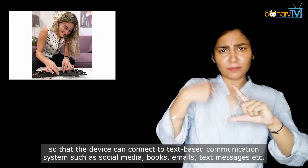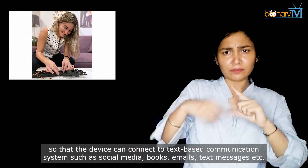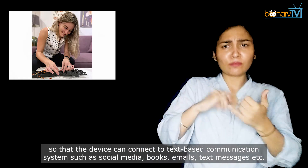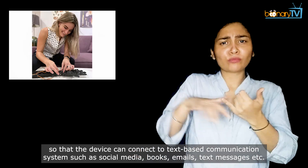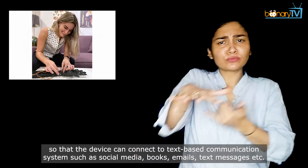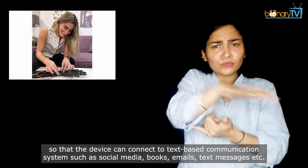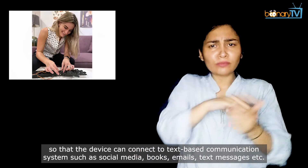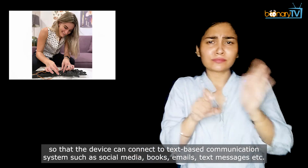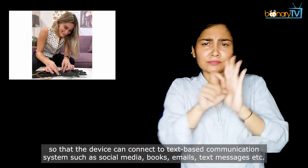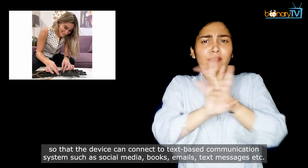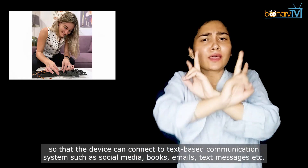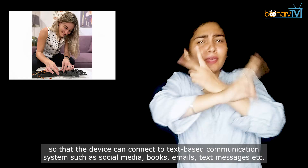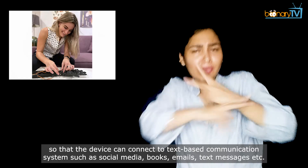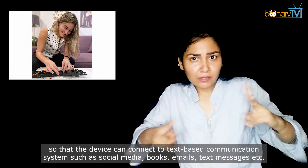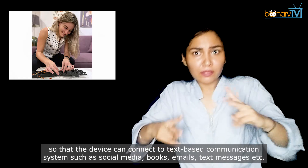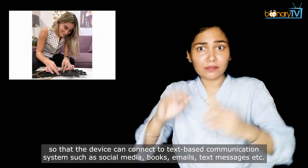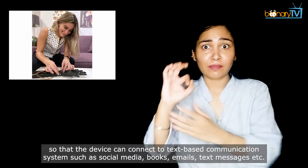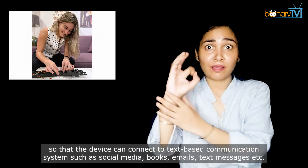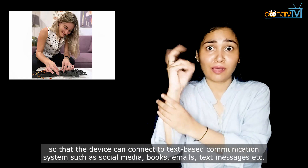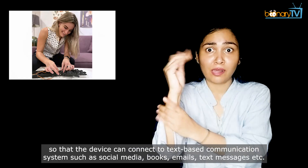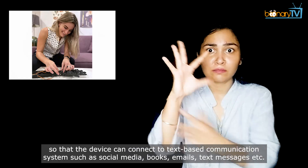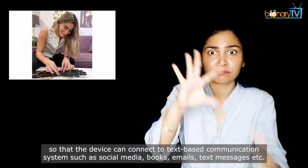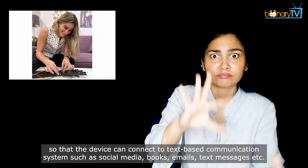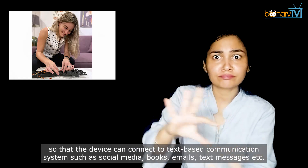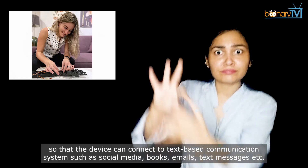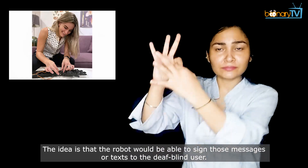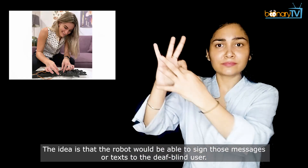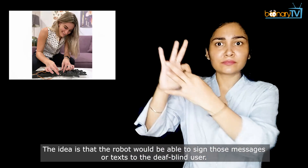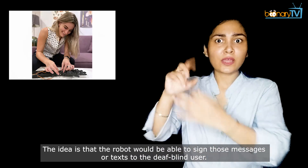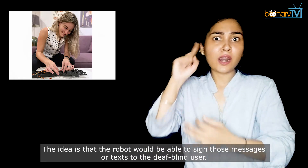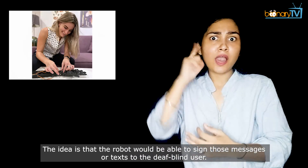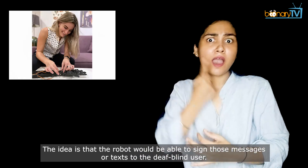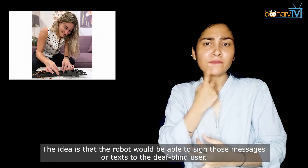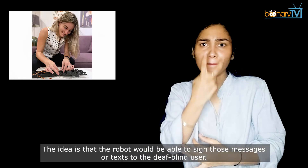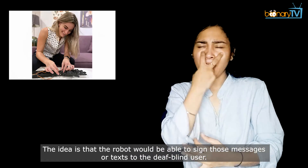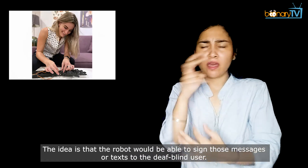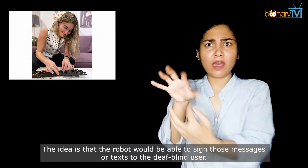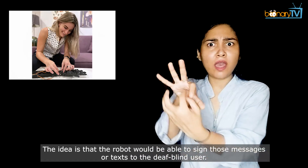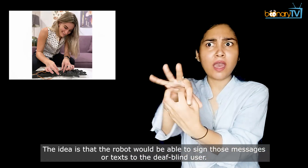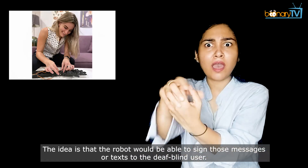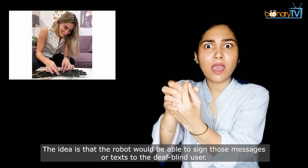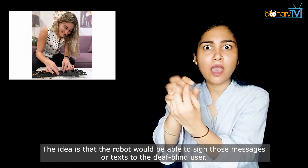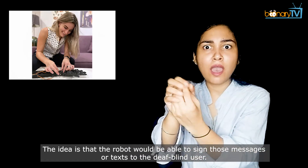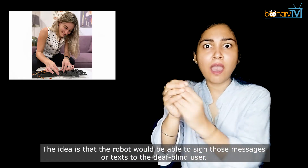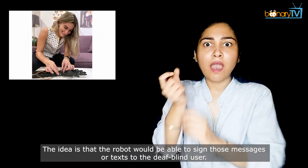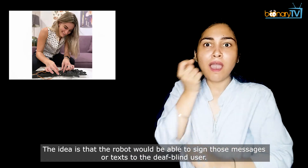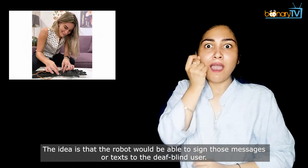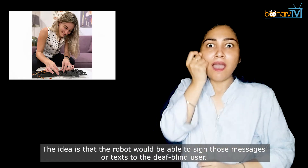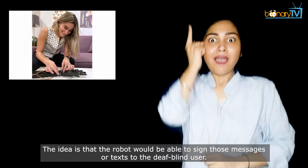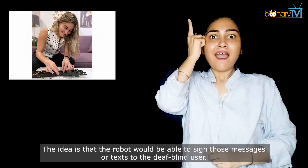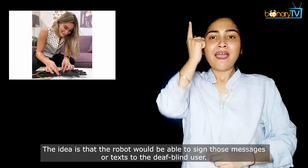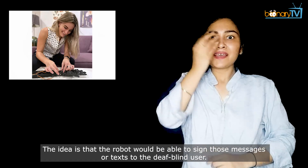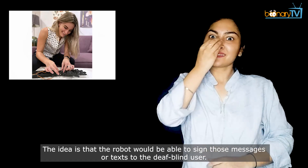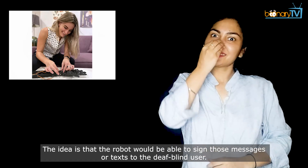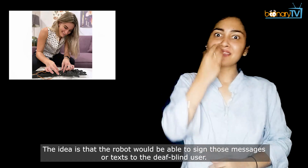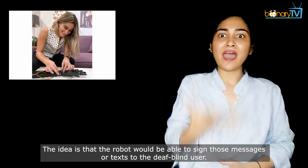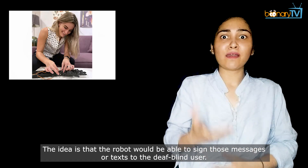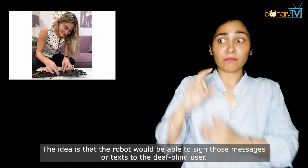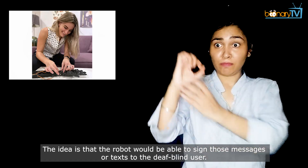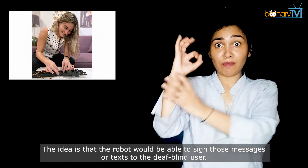books, emails, text messages, etc. The idea is that the robot would be able to sign those messages or text to the deaf-blind